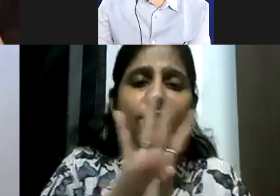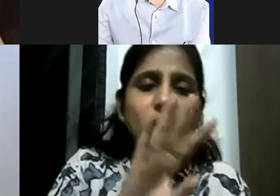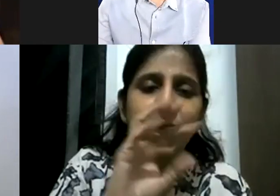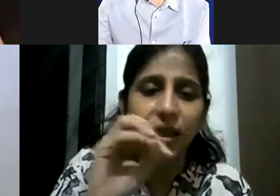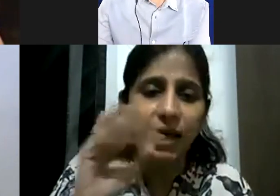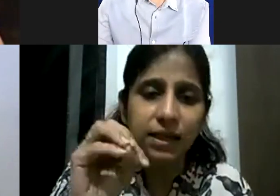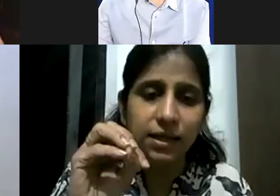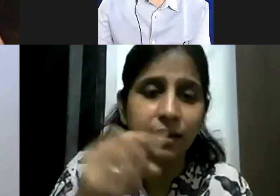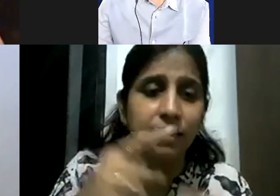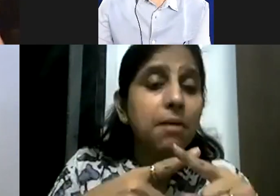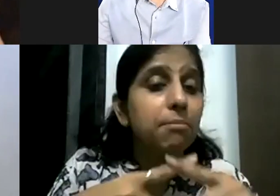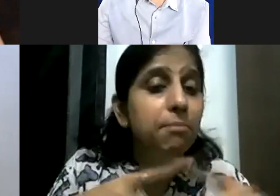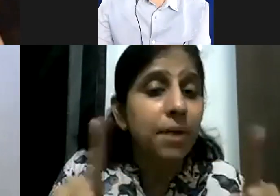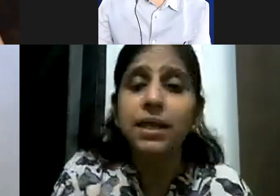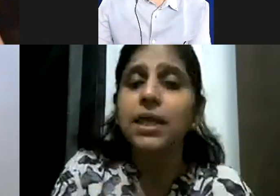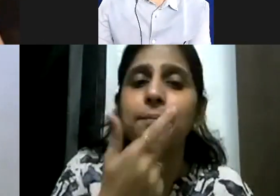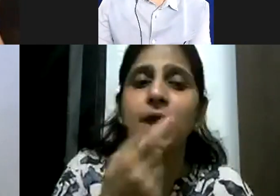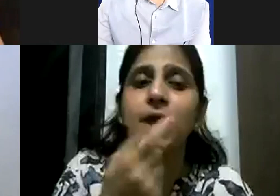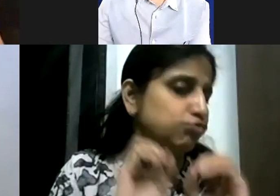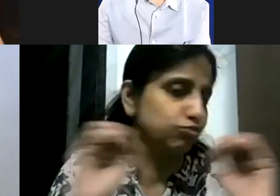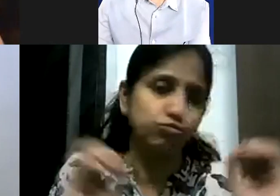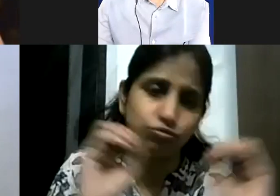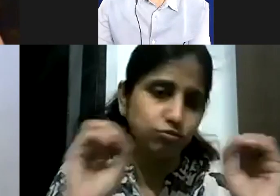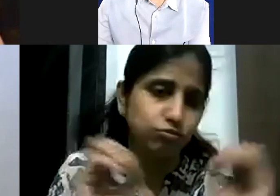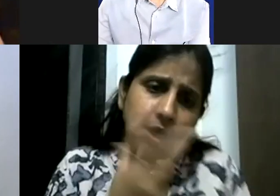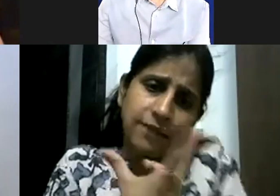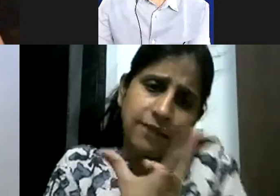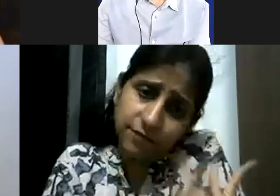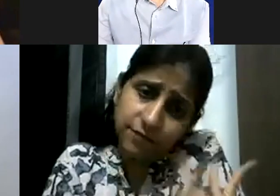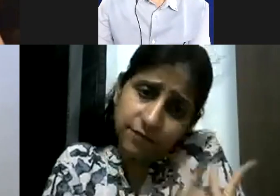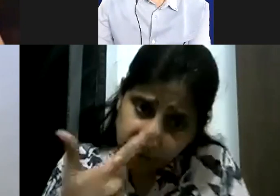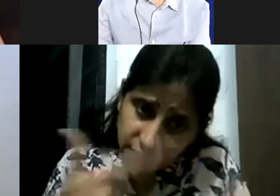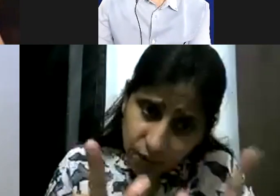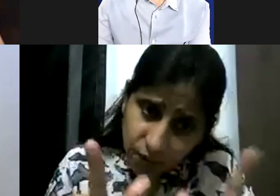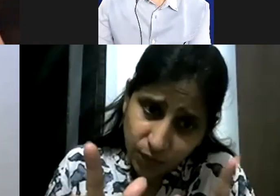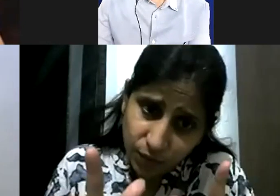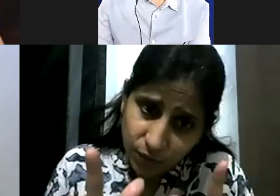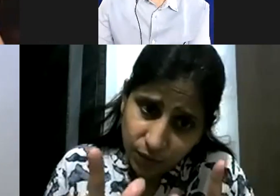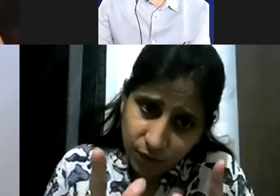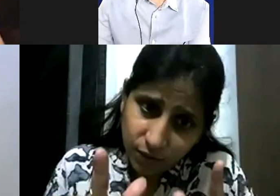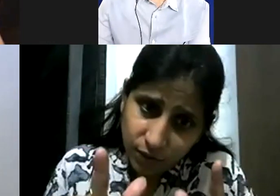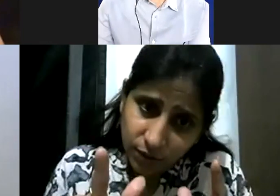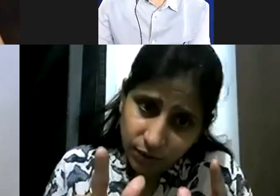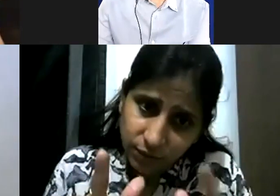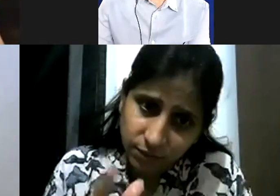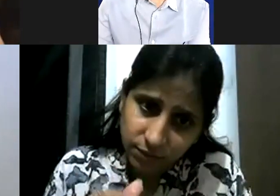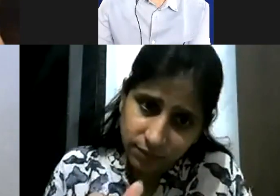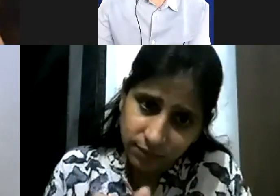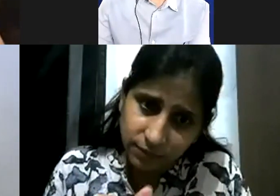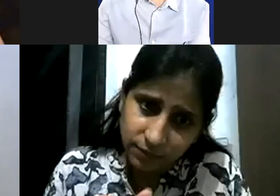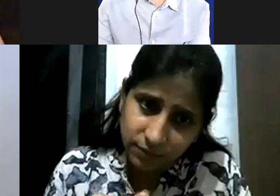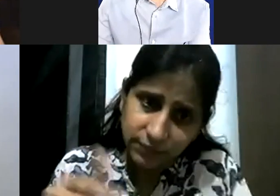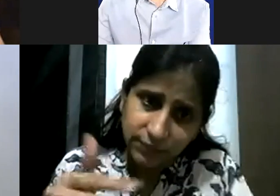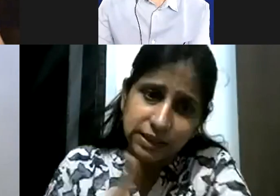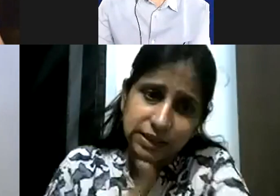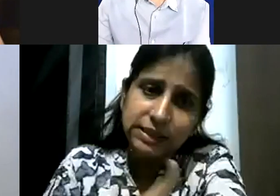my husband has diabetes, and he's always the number would be around 400, and he didn't take the medicine.